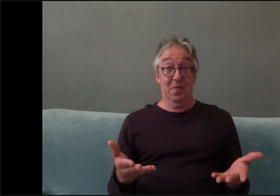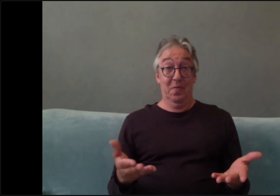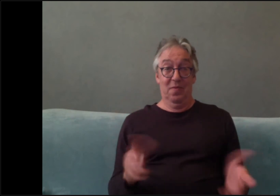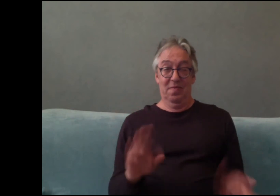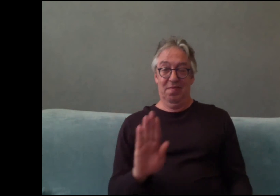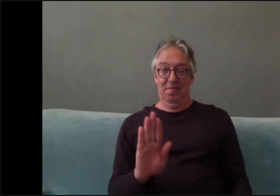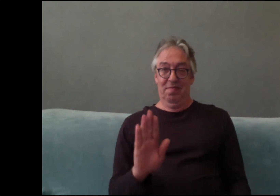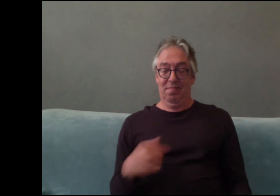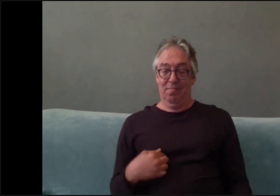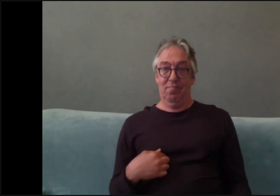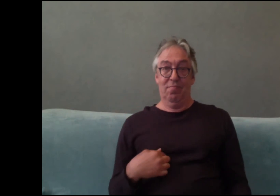share my screen with you.